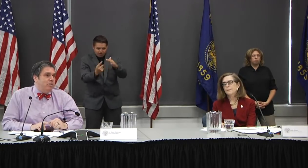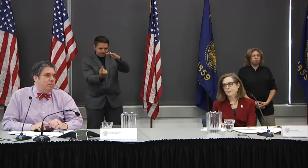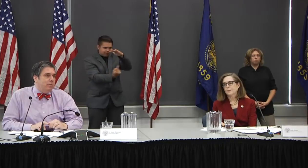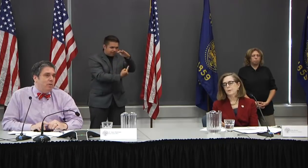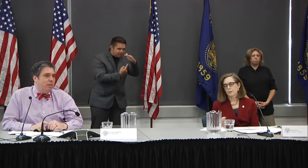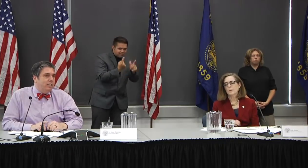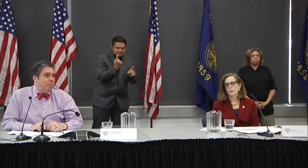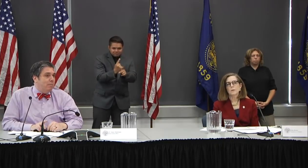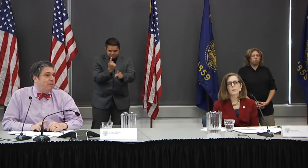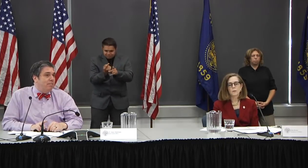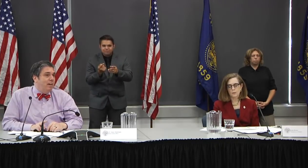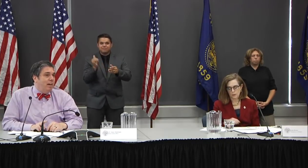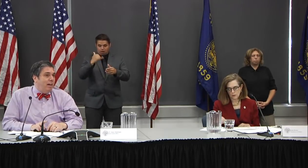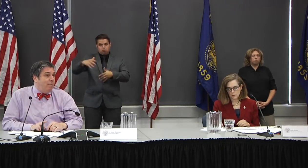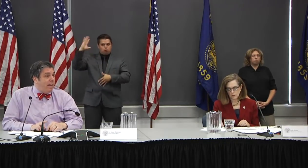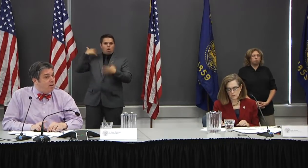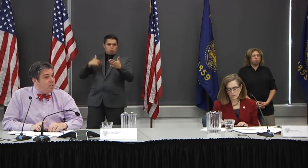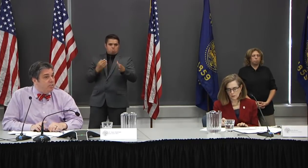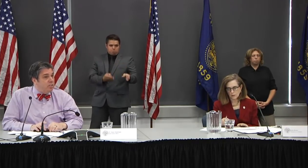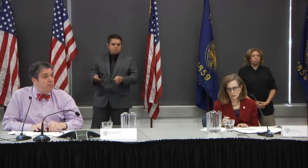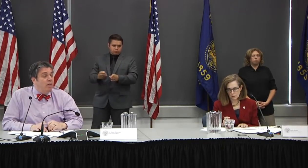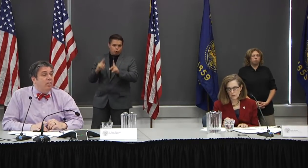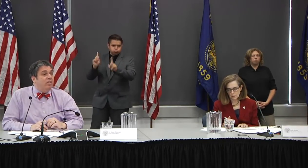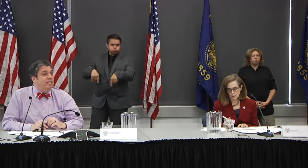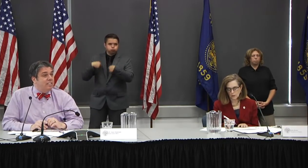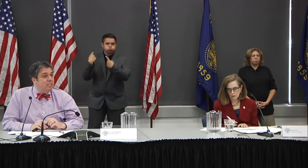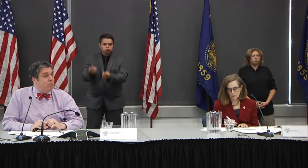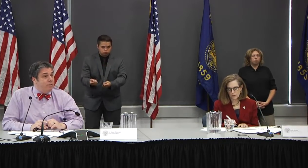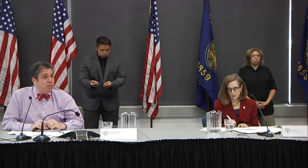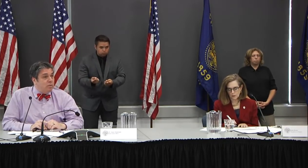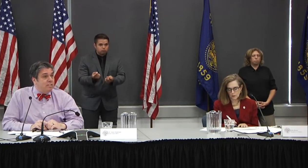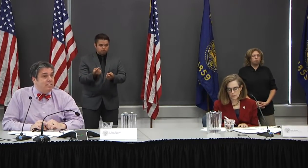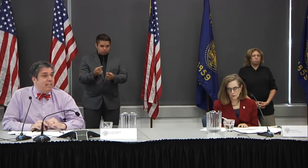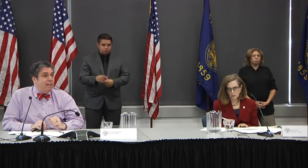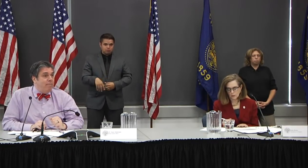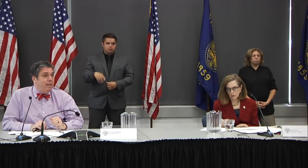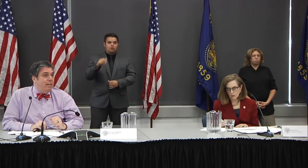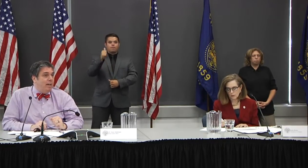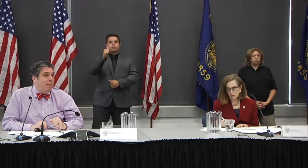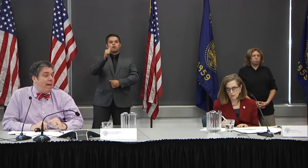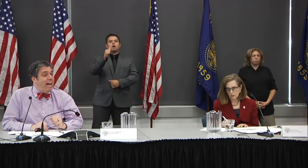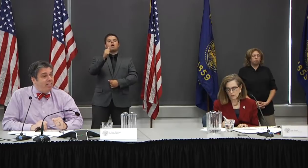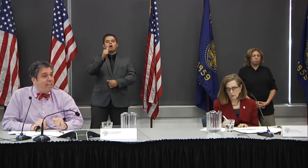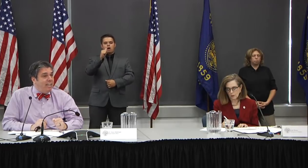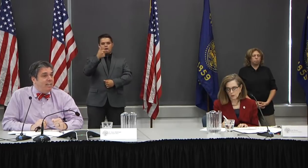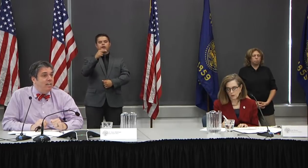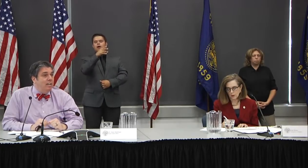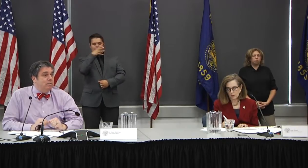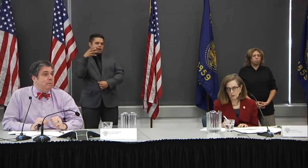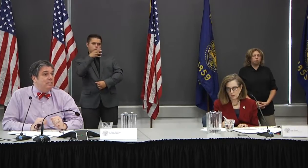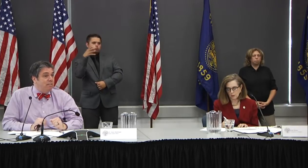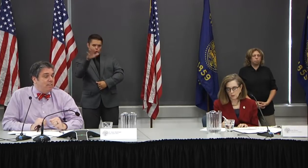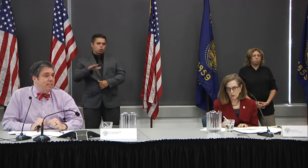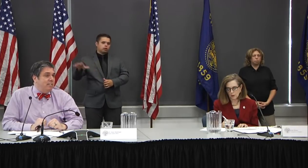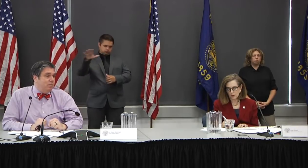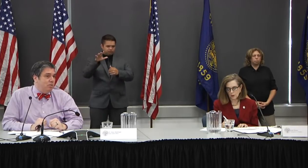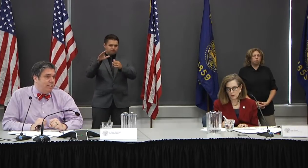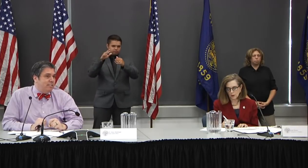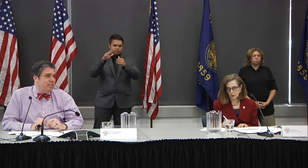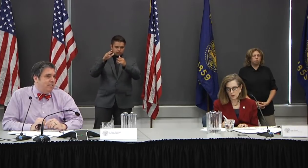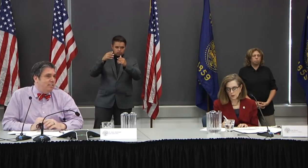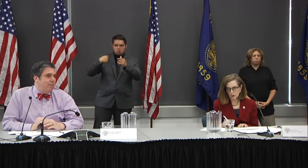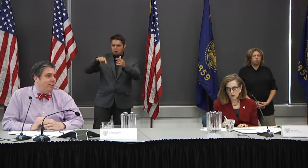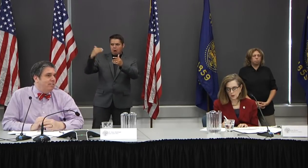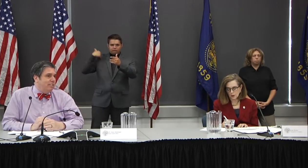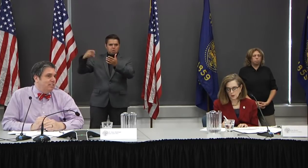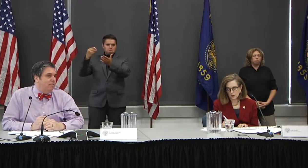in partnership with the Oregon Department of Agriculture. There are additional resources that have been allocated specifically to address